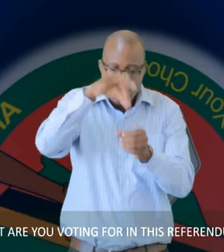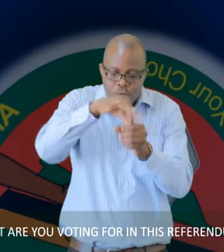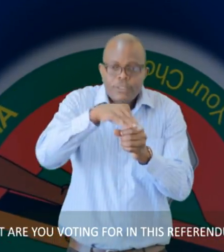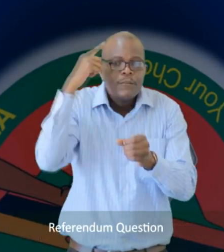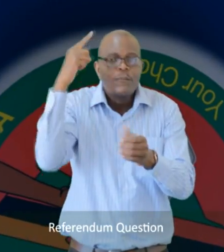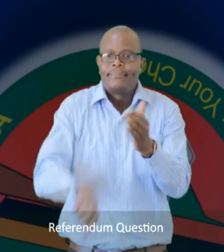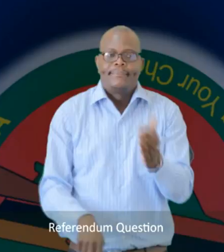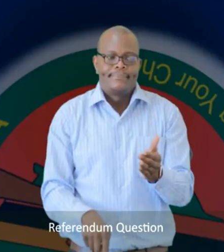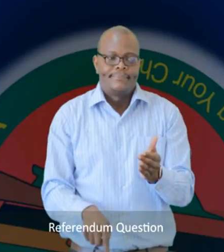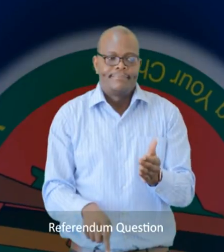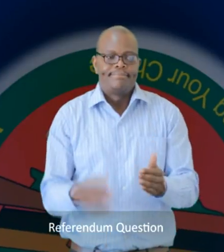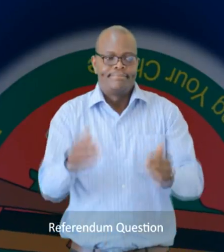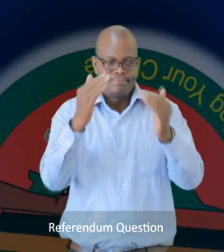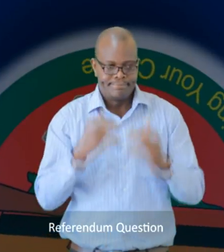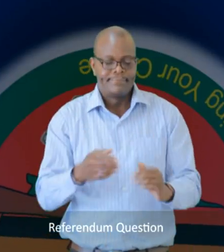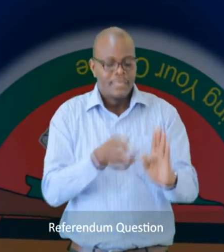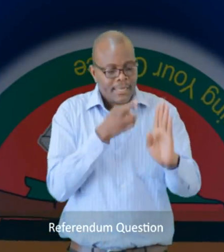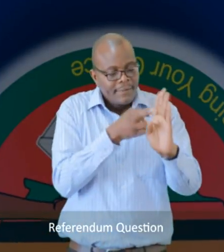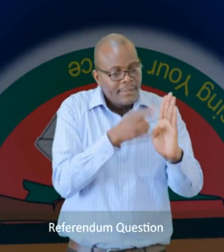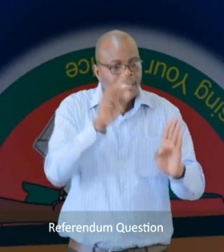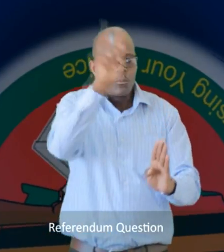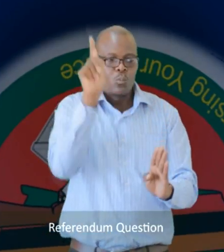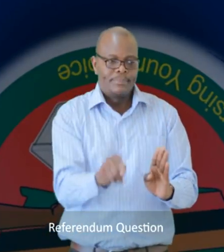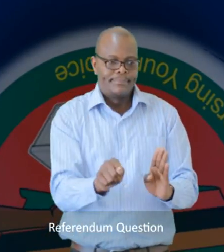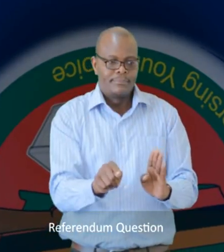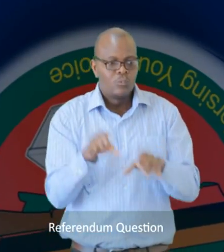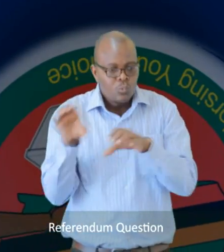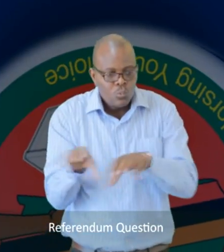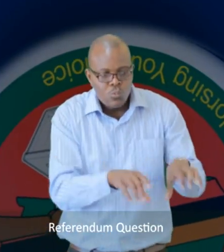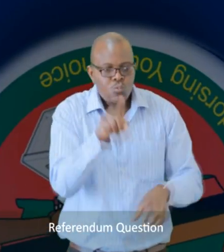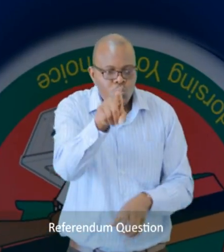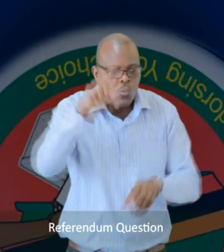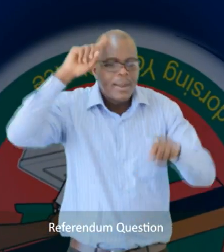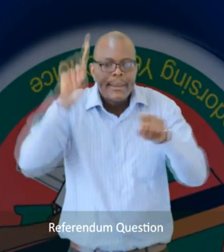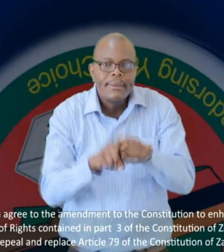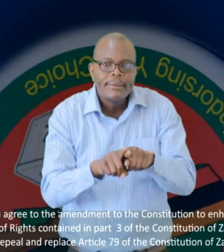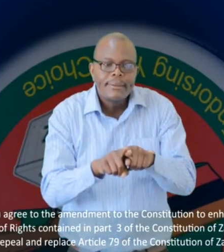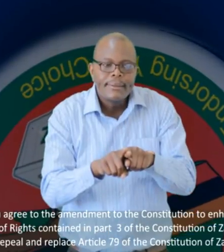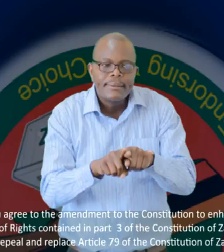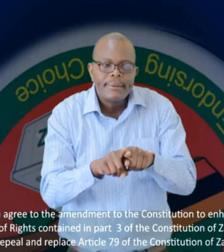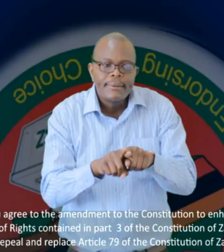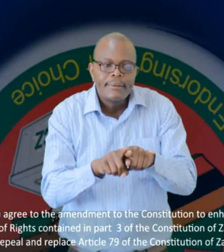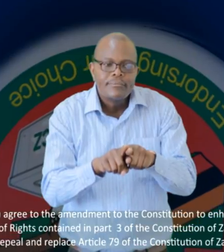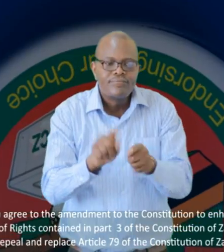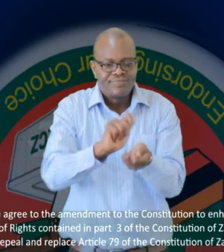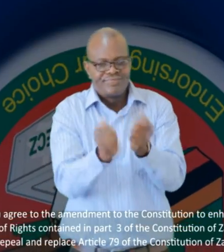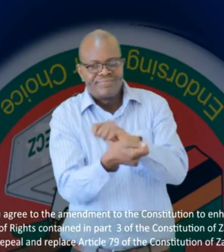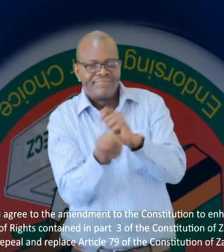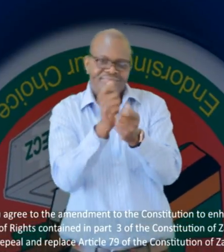The referendum question. Do you agree to the amendment to